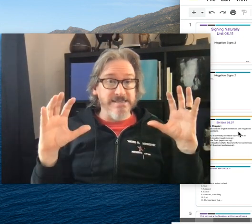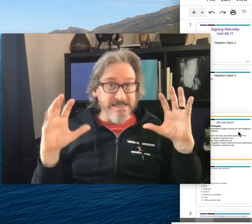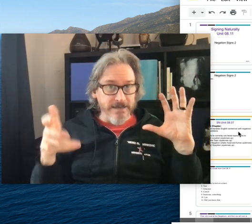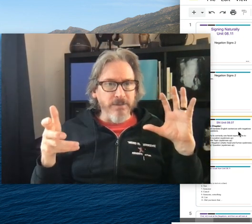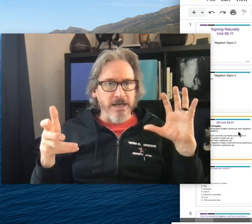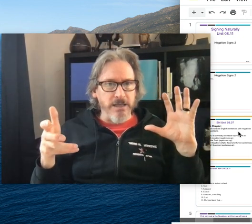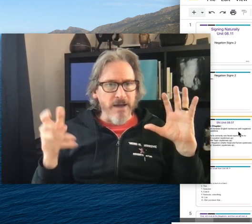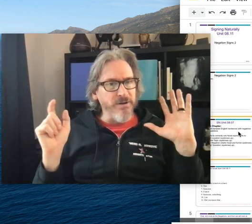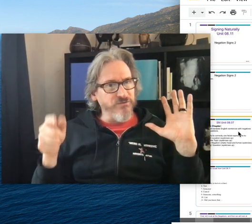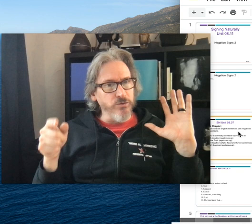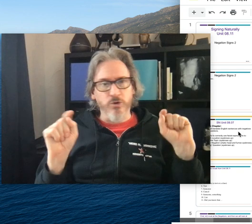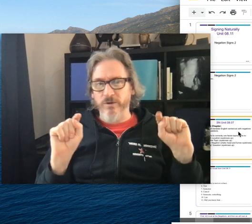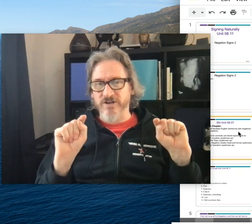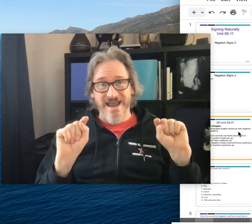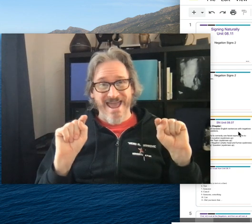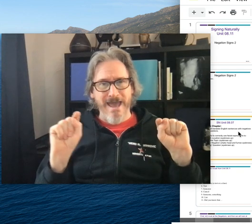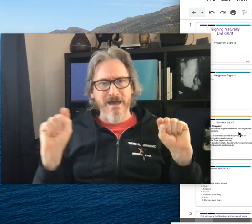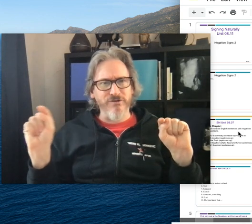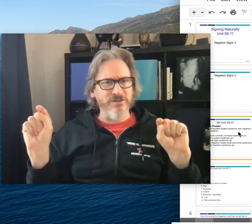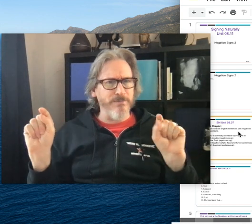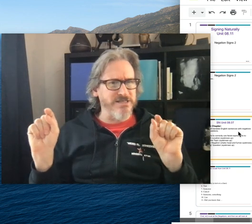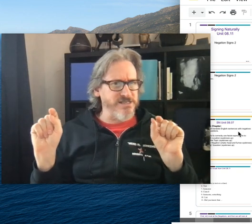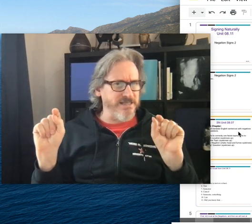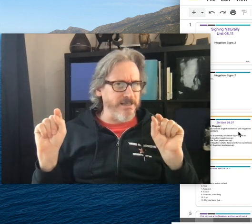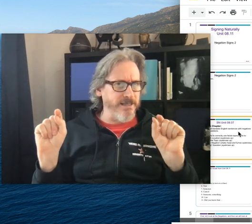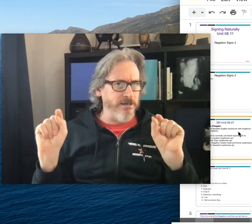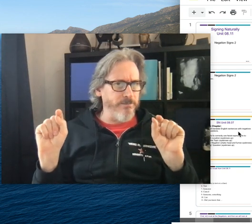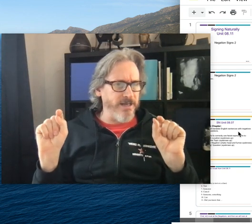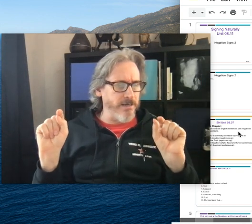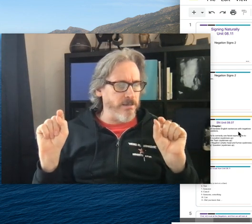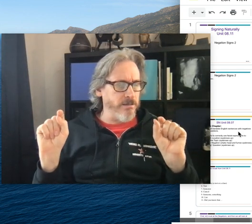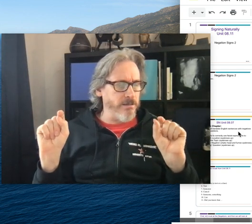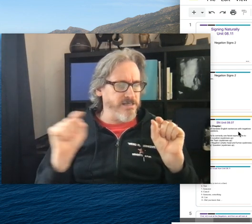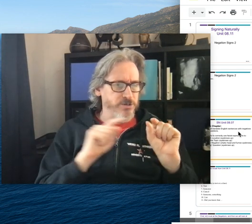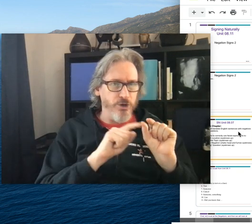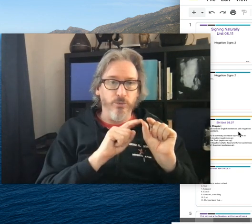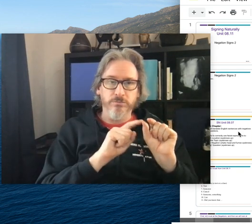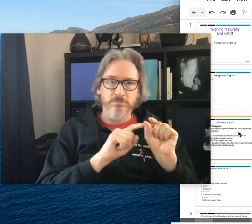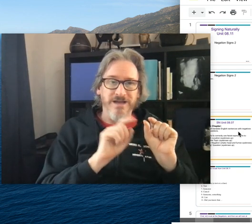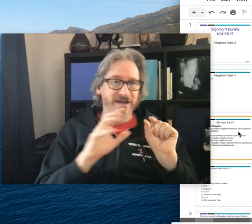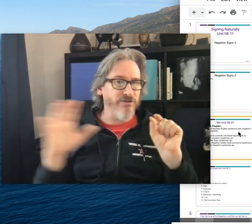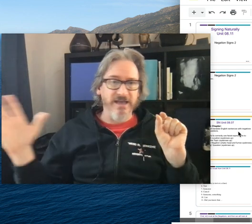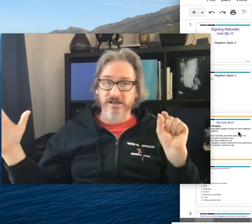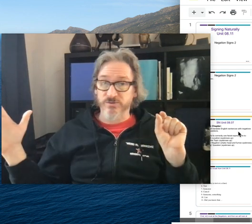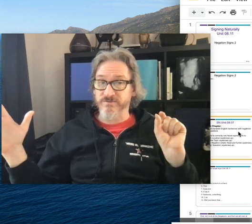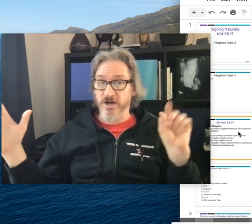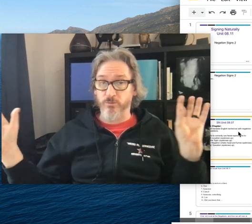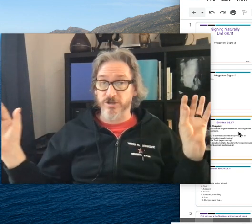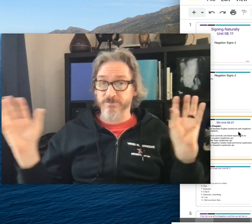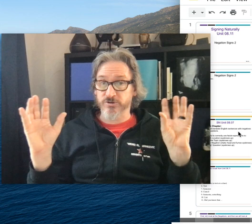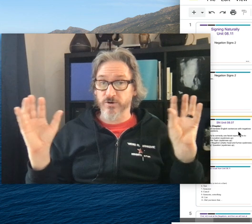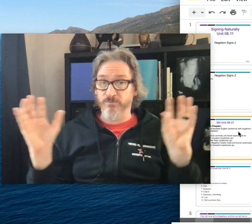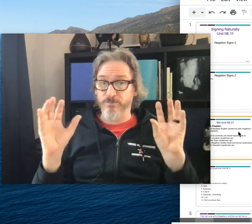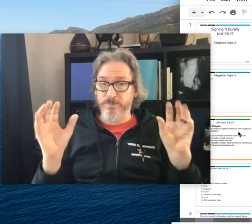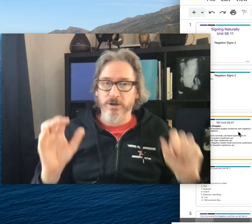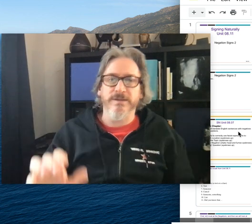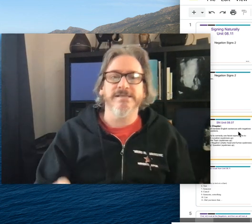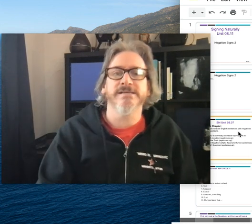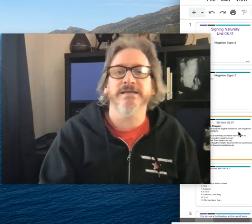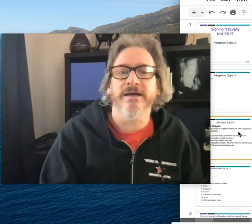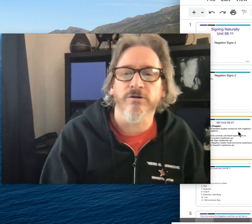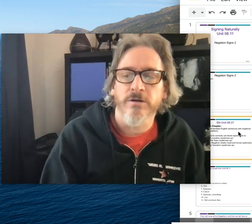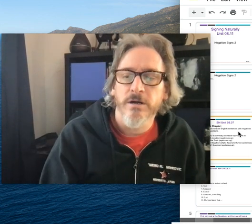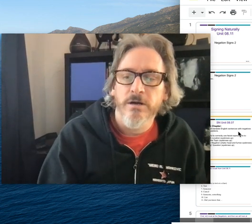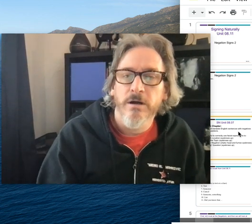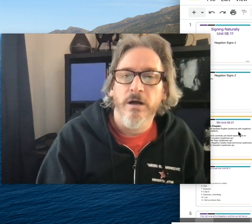it may seem like a lot, but if you look, we've done everything but just a little bit is new. Everything else we've done, we're just sort of putting